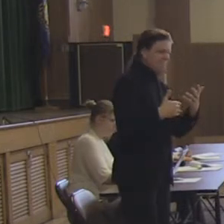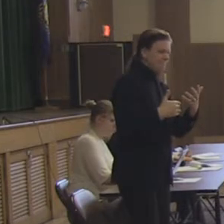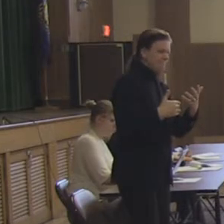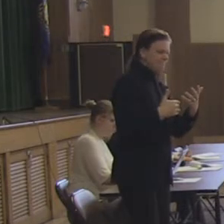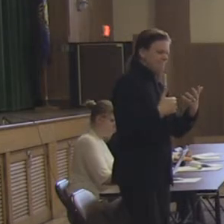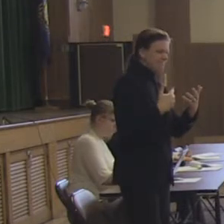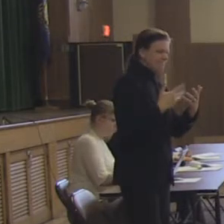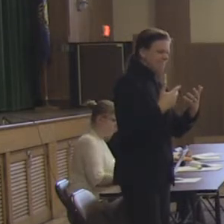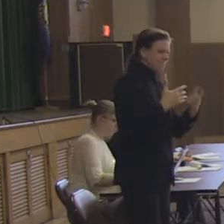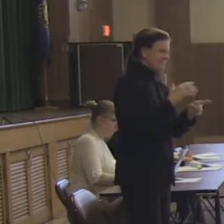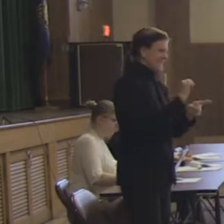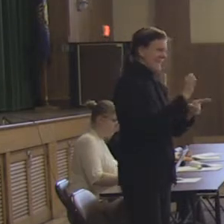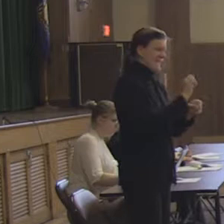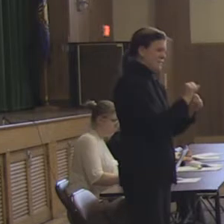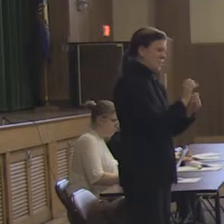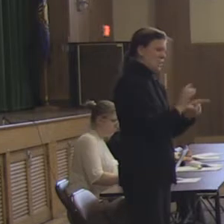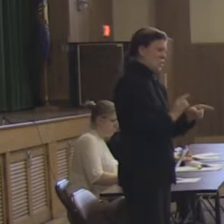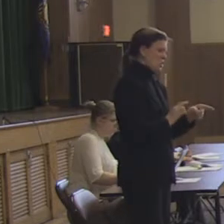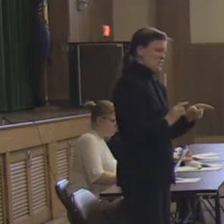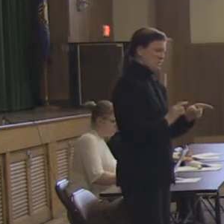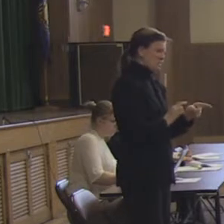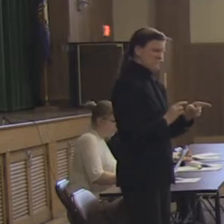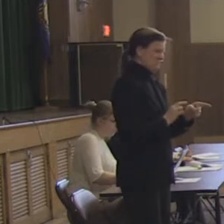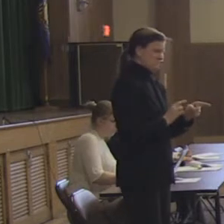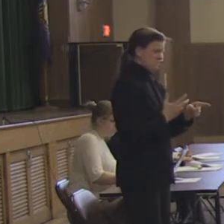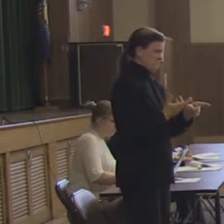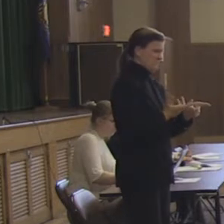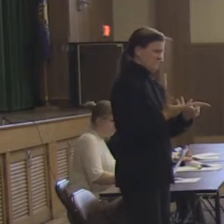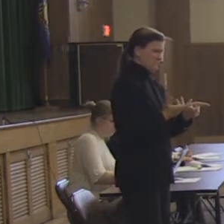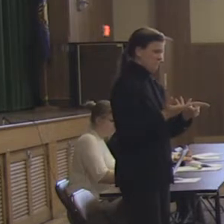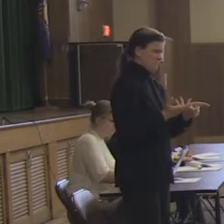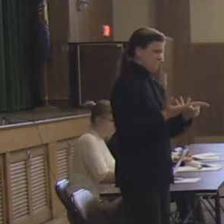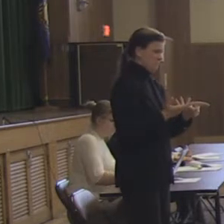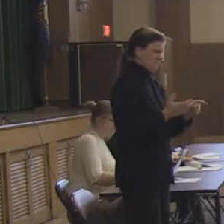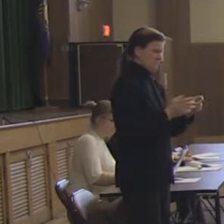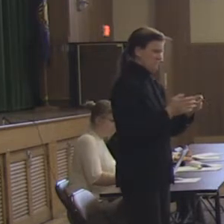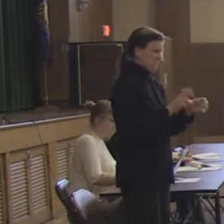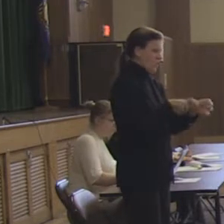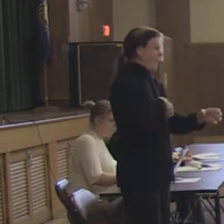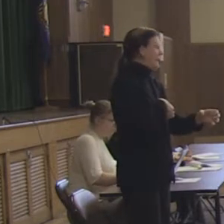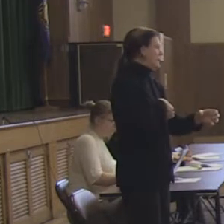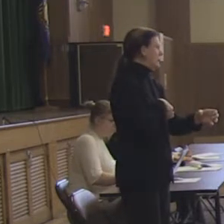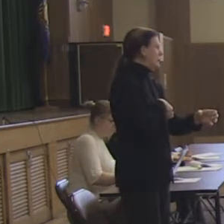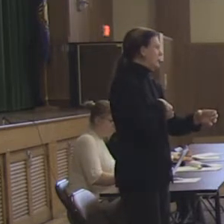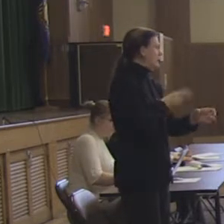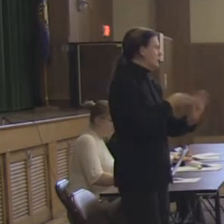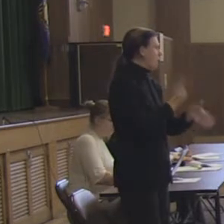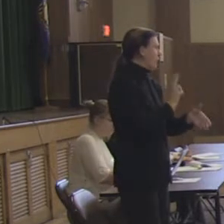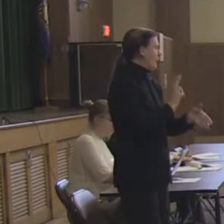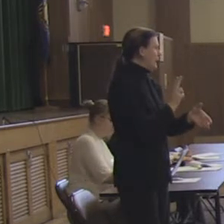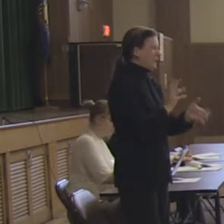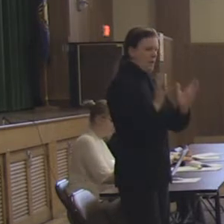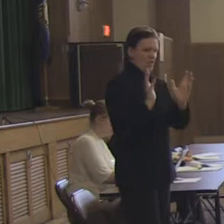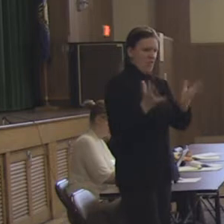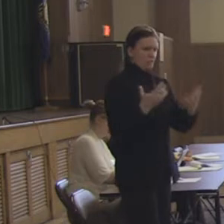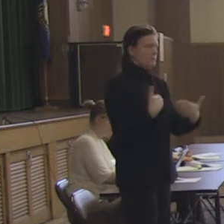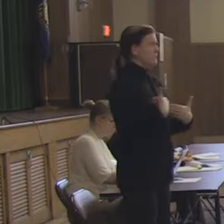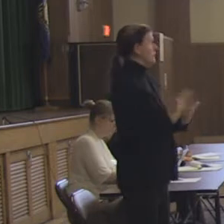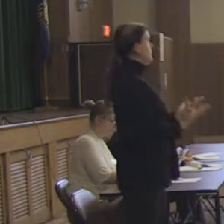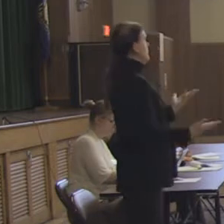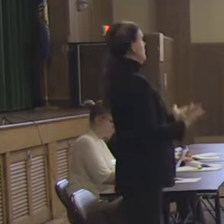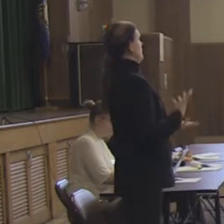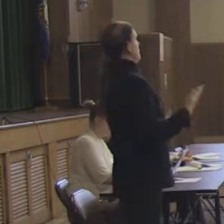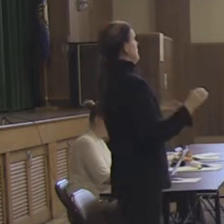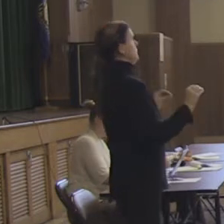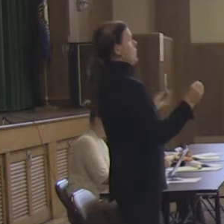that caseworker then was no longer with the SAIL program. They left, they ended up leaving. So he got